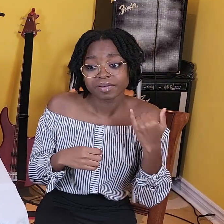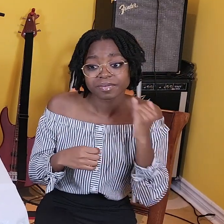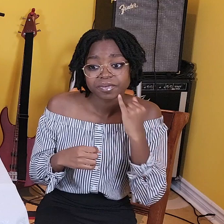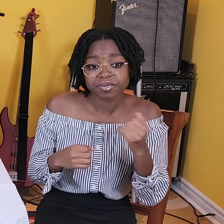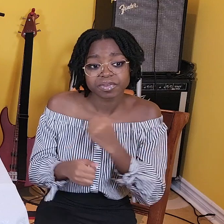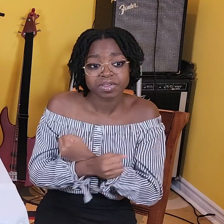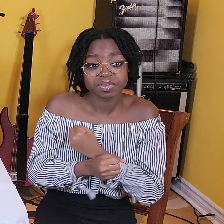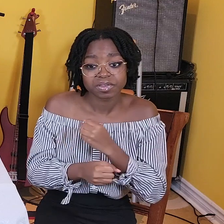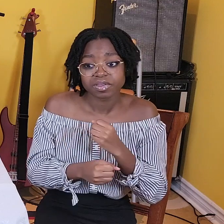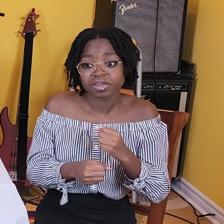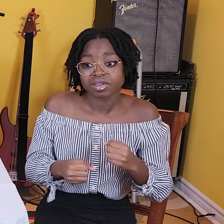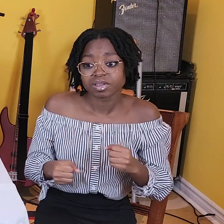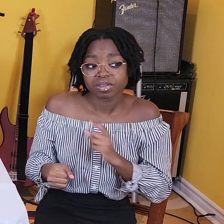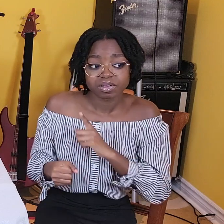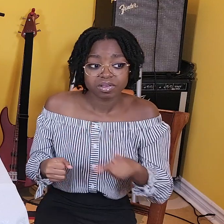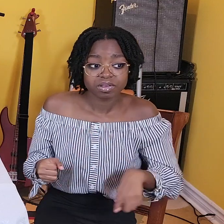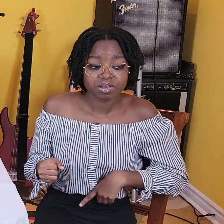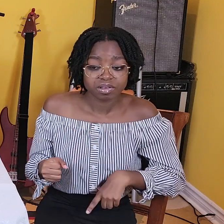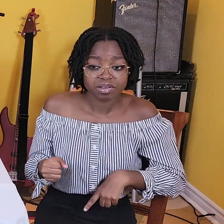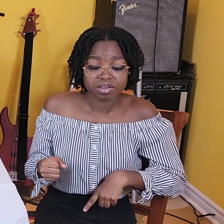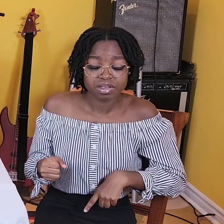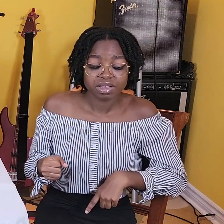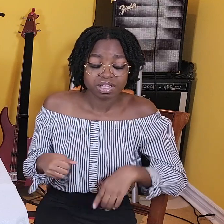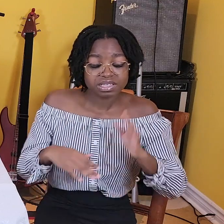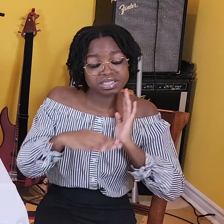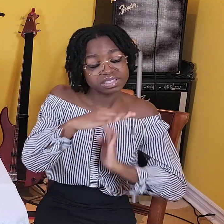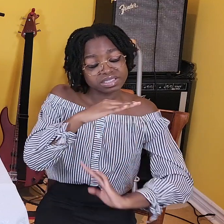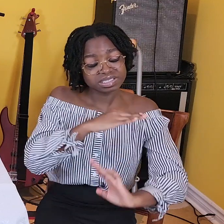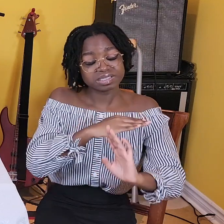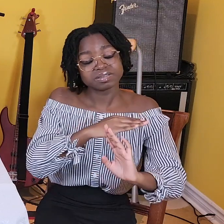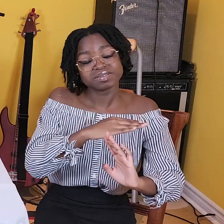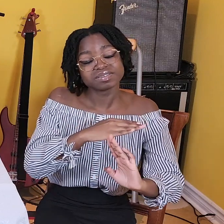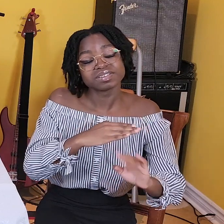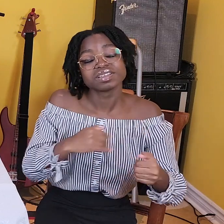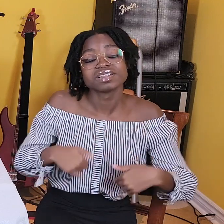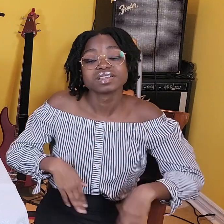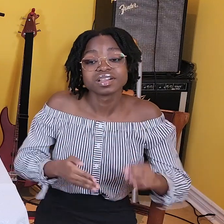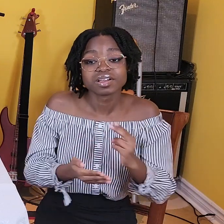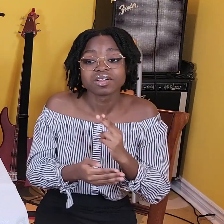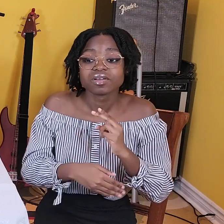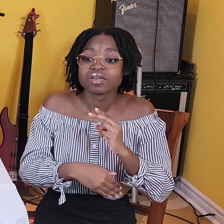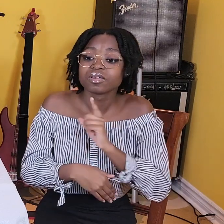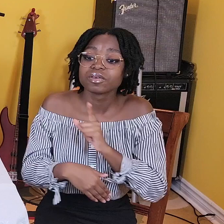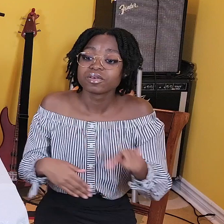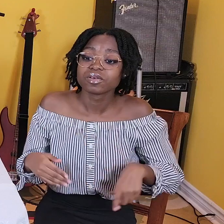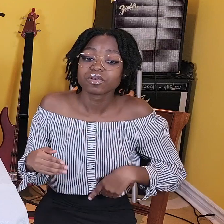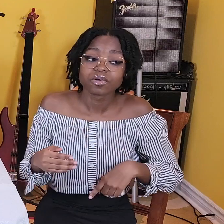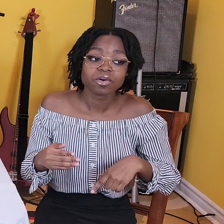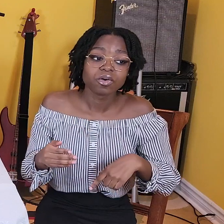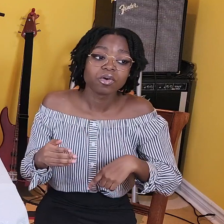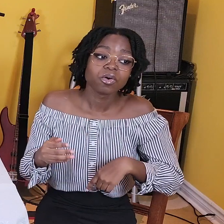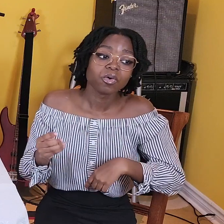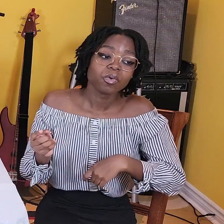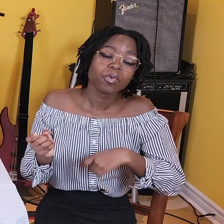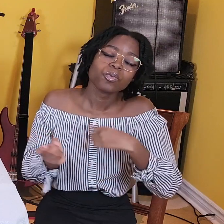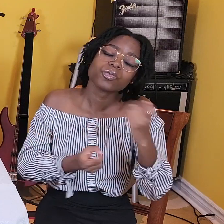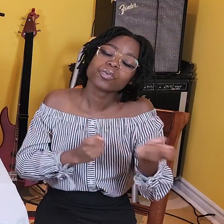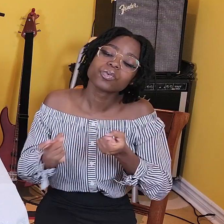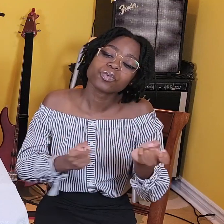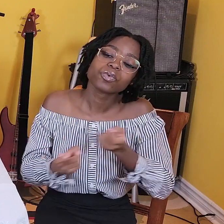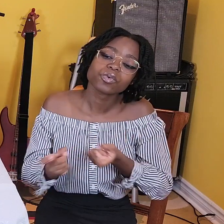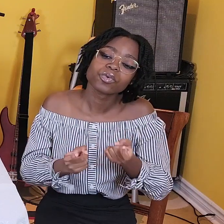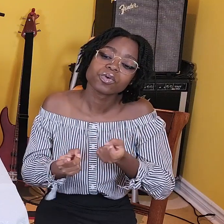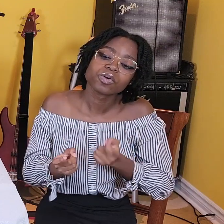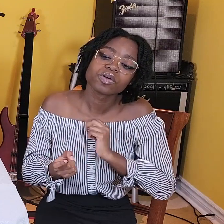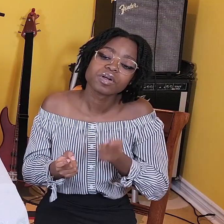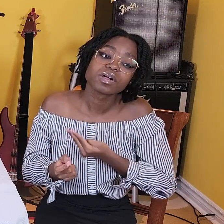and yield to Him and allow the Lord to rule through us because we call Him our Lord and Savior.